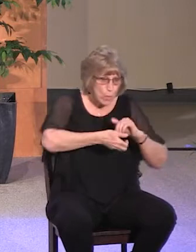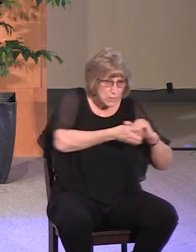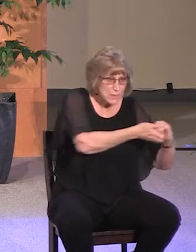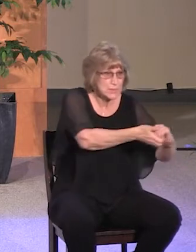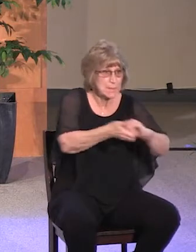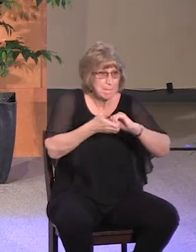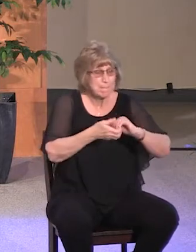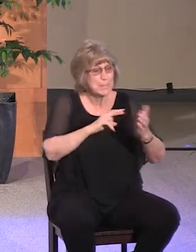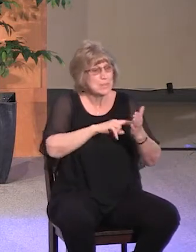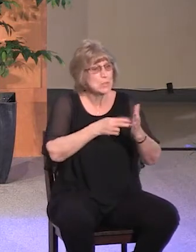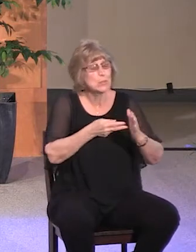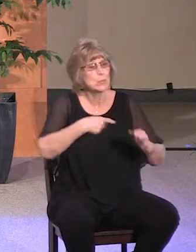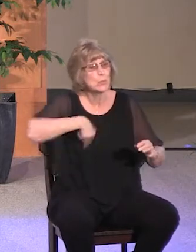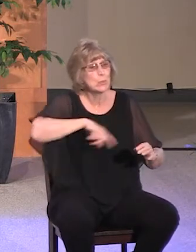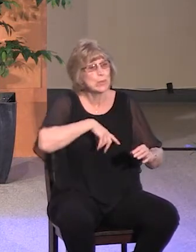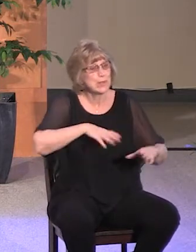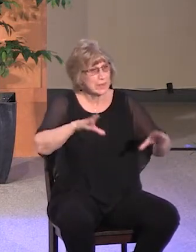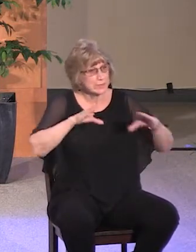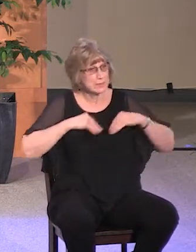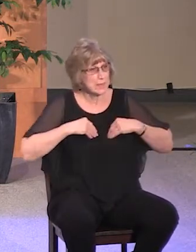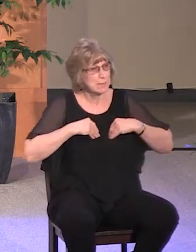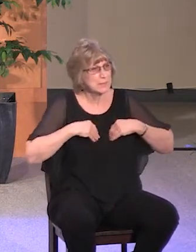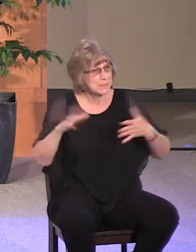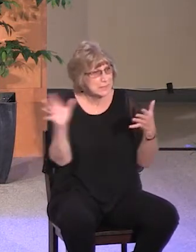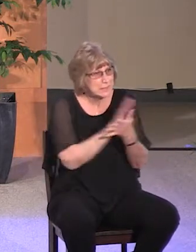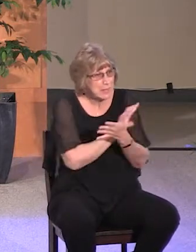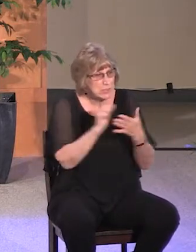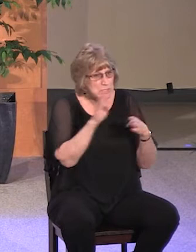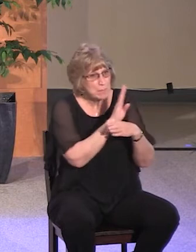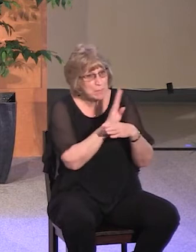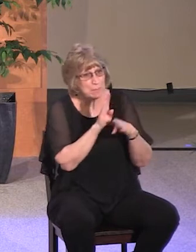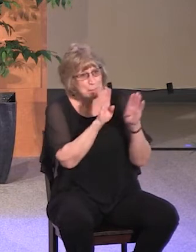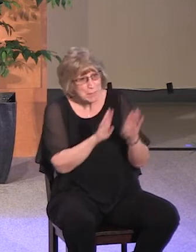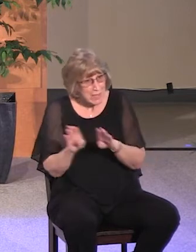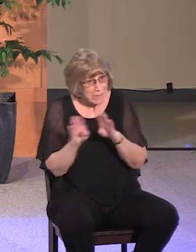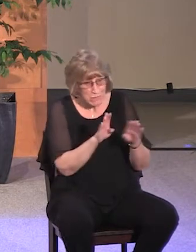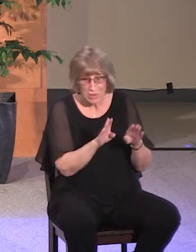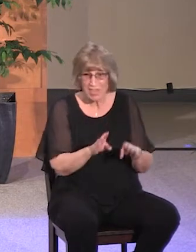abuse, or damaging behavior. And I'm here to tell you that that is incorrect.